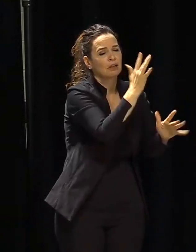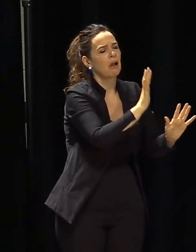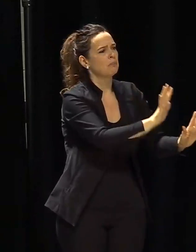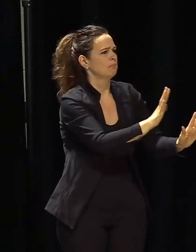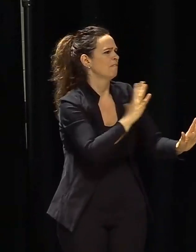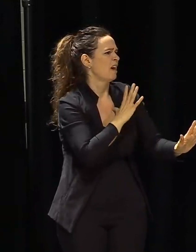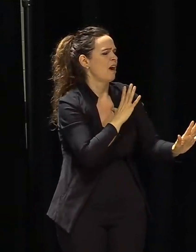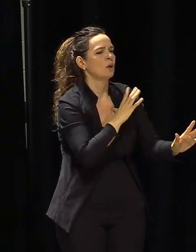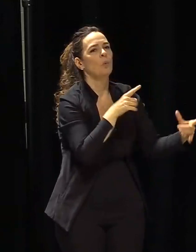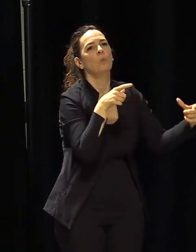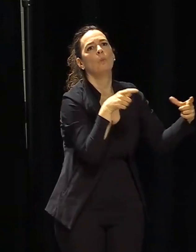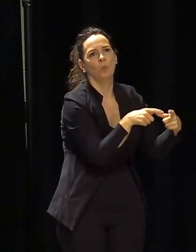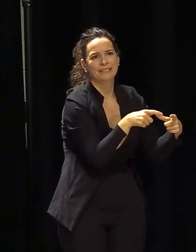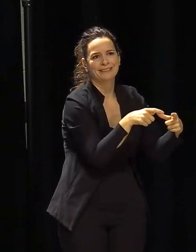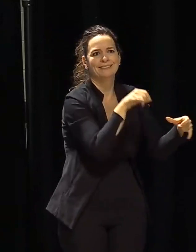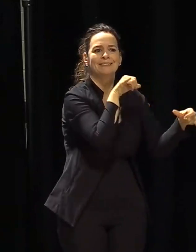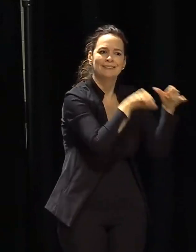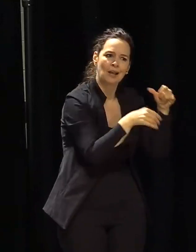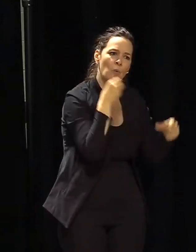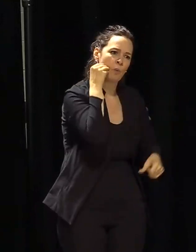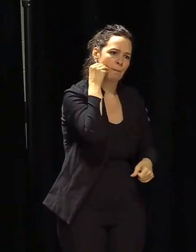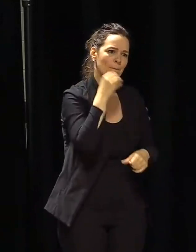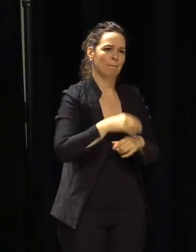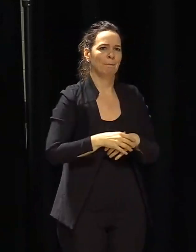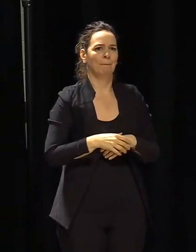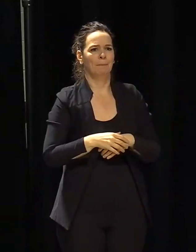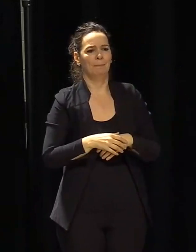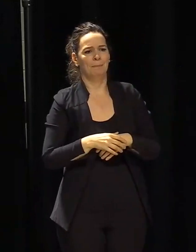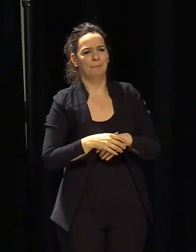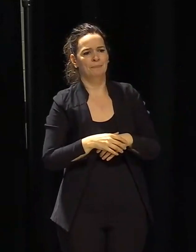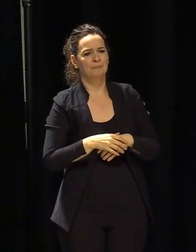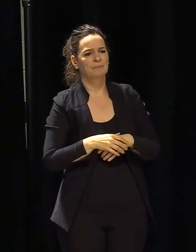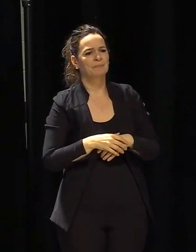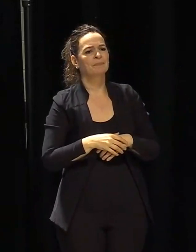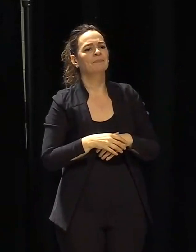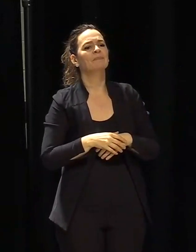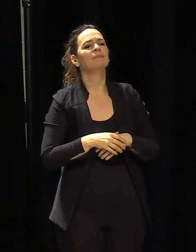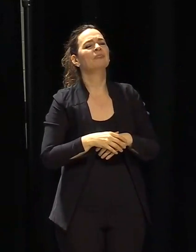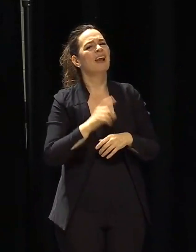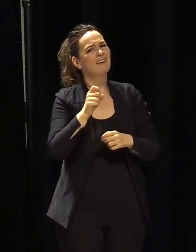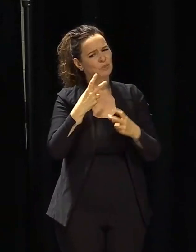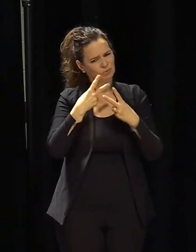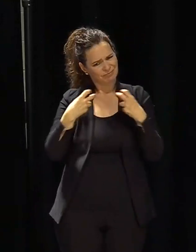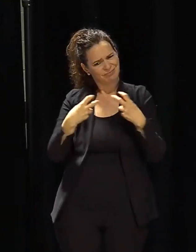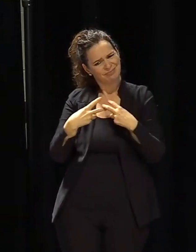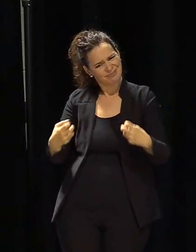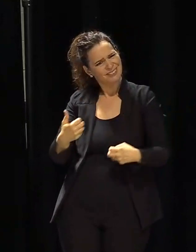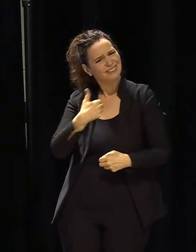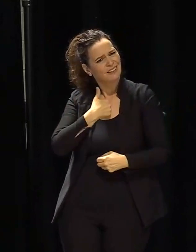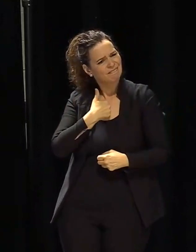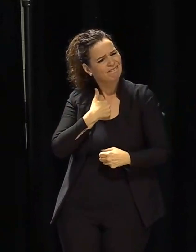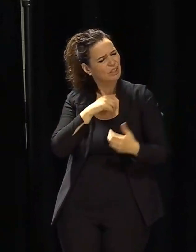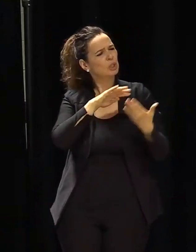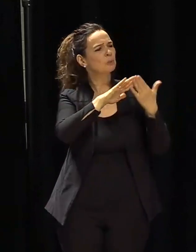kids or traditions. I wish I could have played in my own turkey bowl. Last year I did play in a turkey